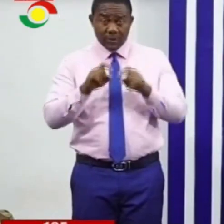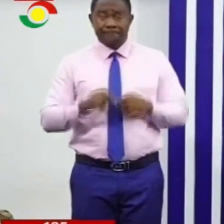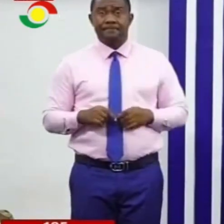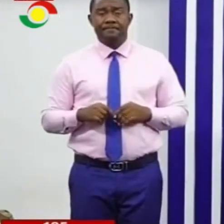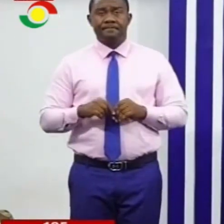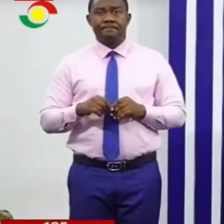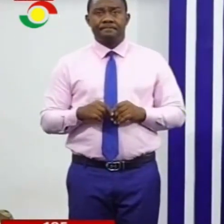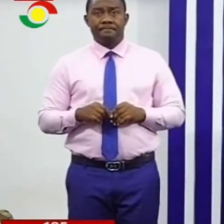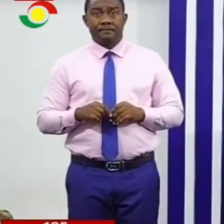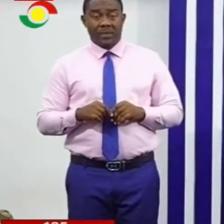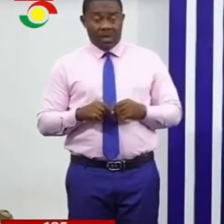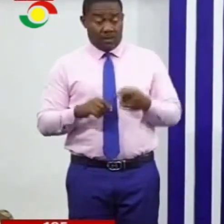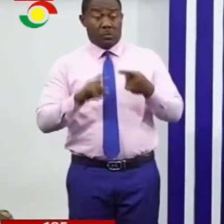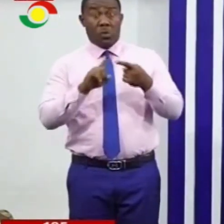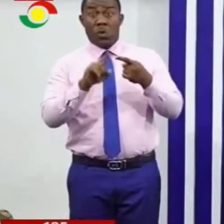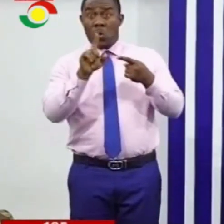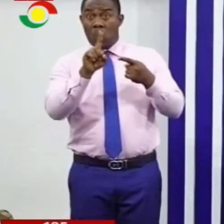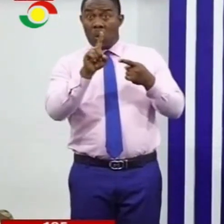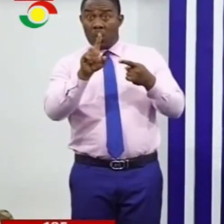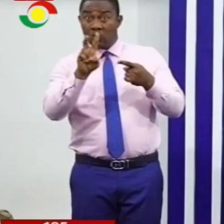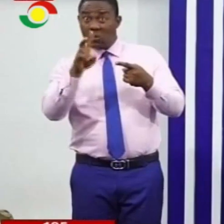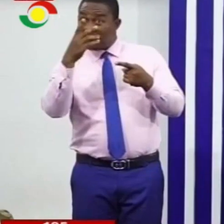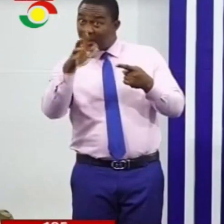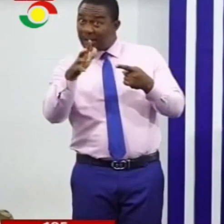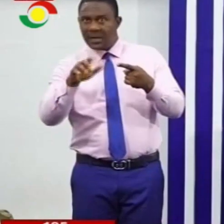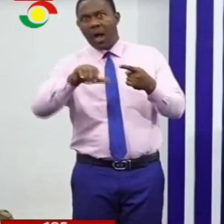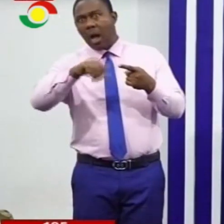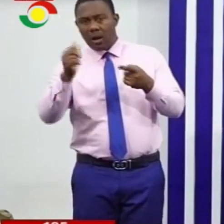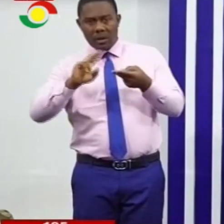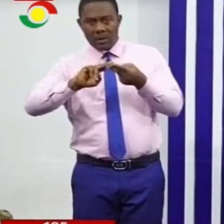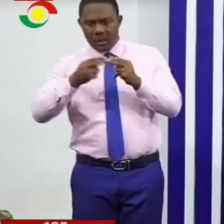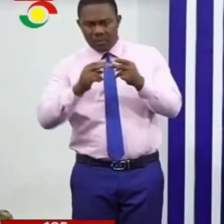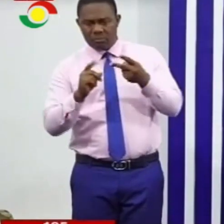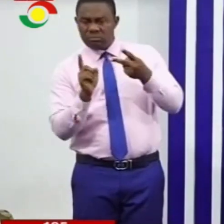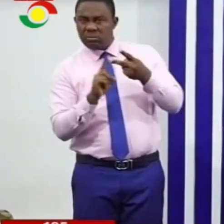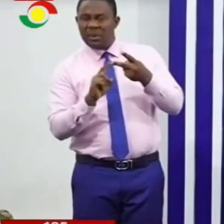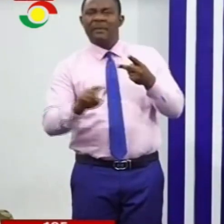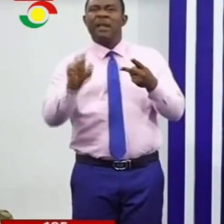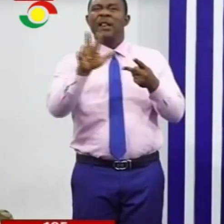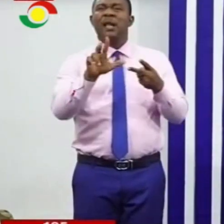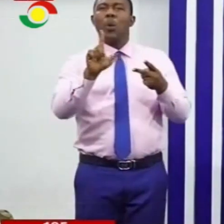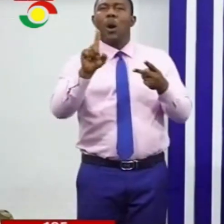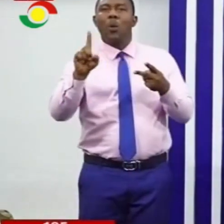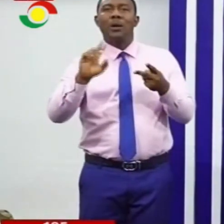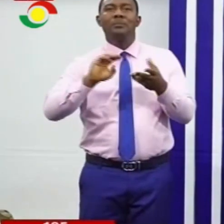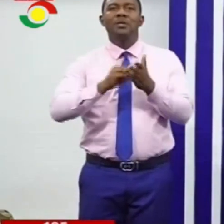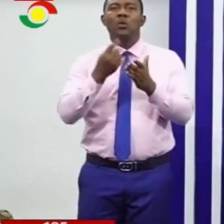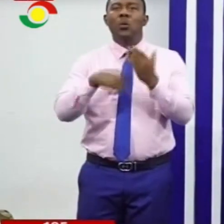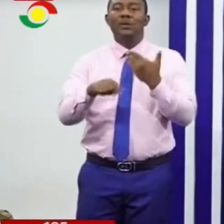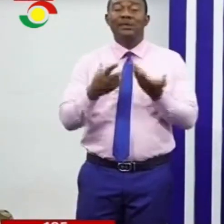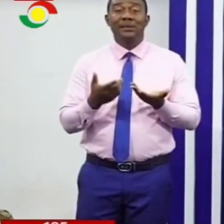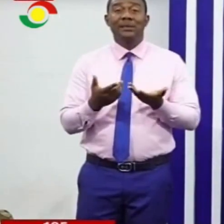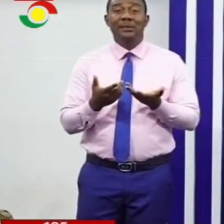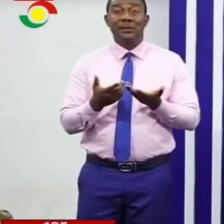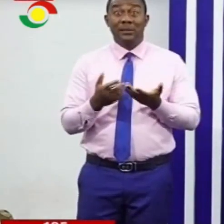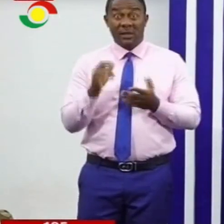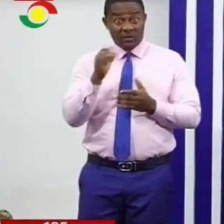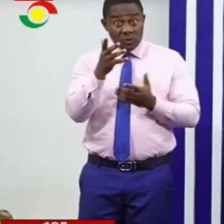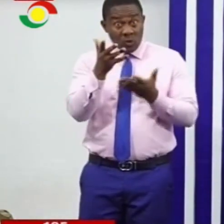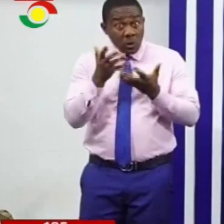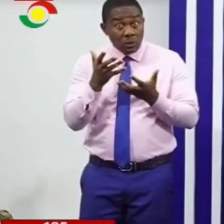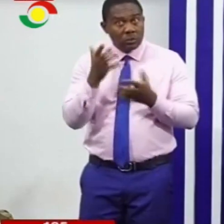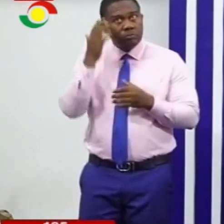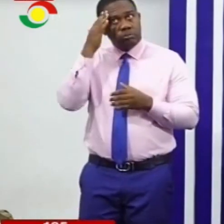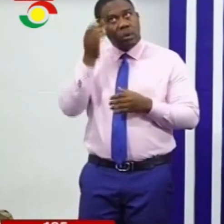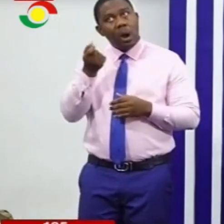from SA 112, you the number back also a 12 on Tiano Penny 311. 311 patcho tin ye. So, open so TBB I say about